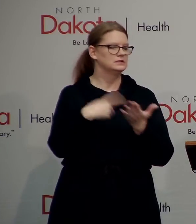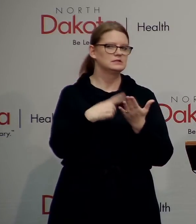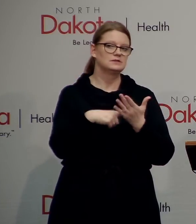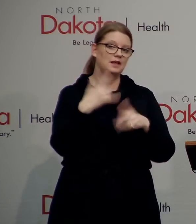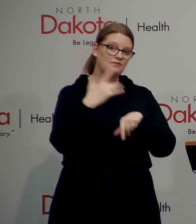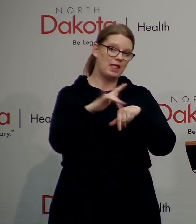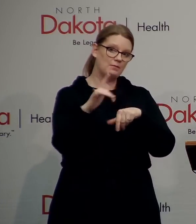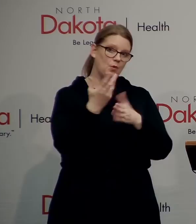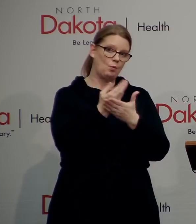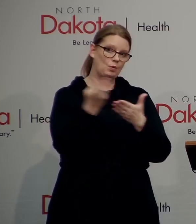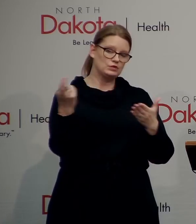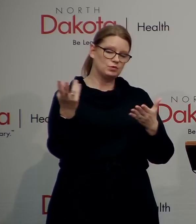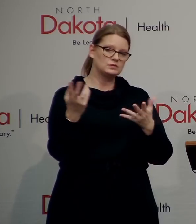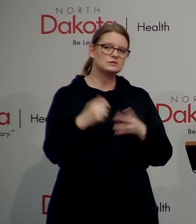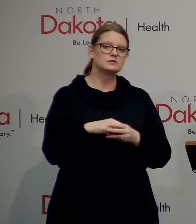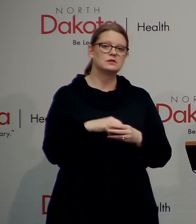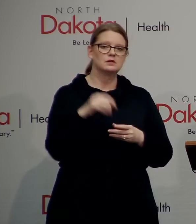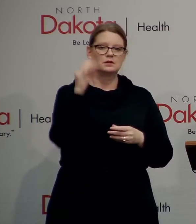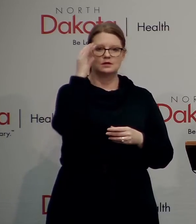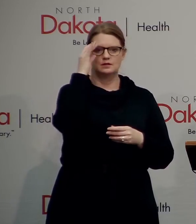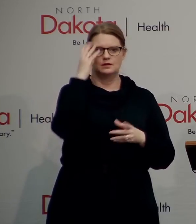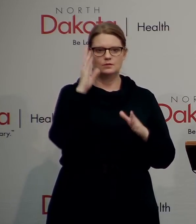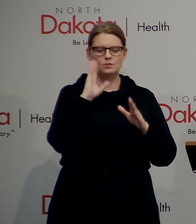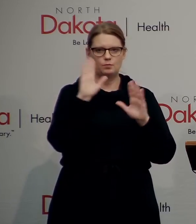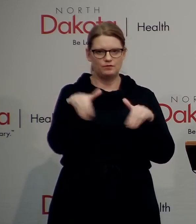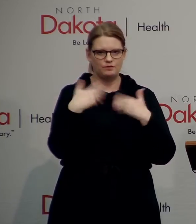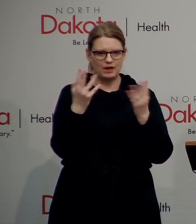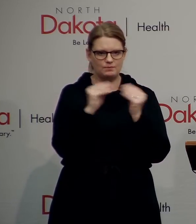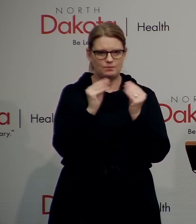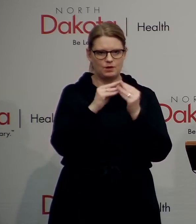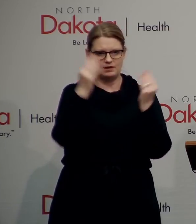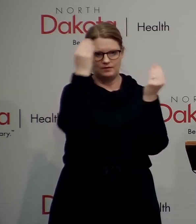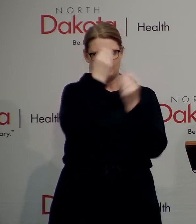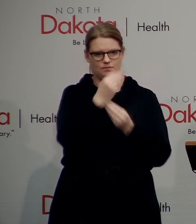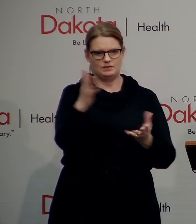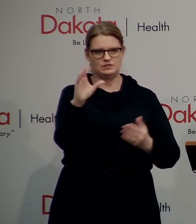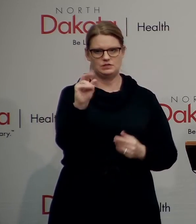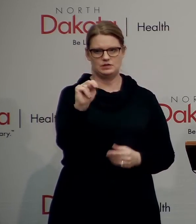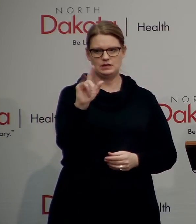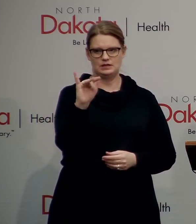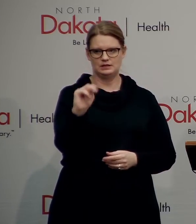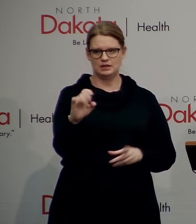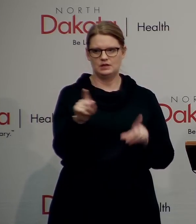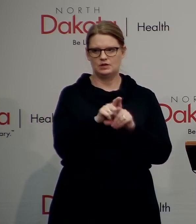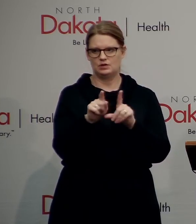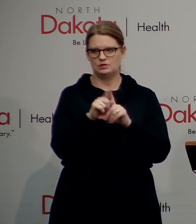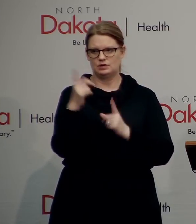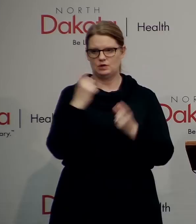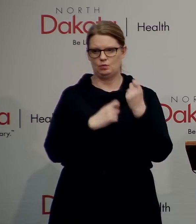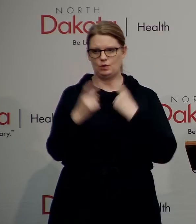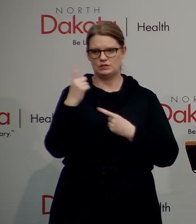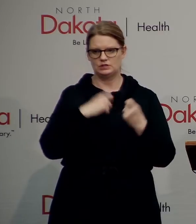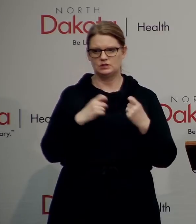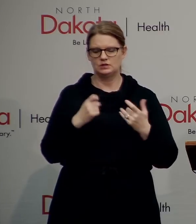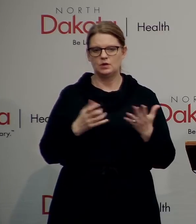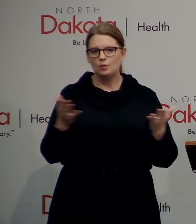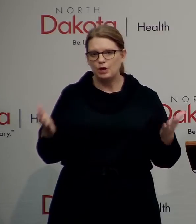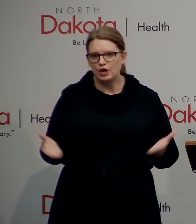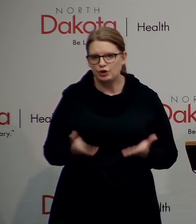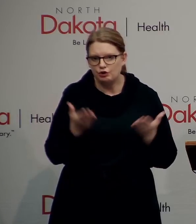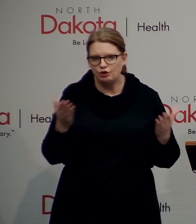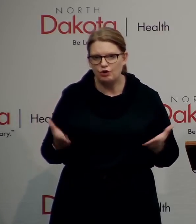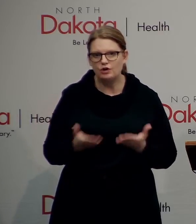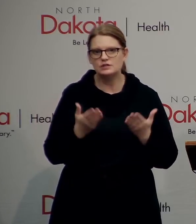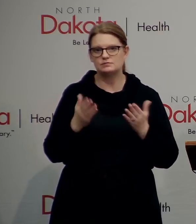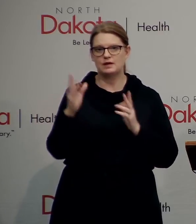available resources, and again, I will be able to provide more information online and in questions. But first of all, we are encouraged by our colleagues